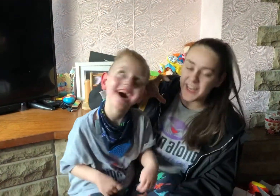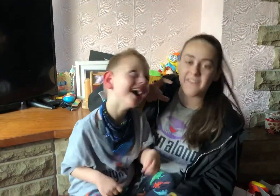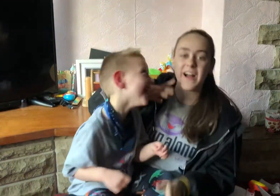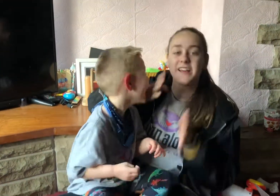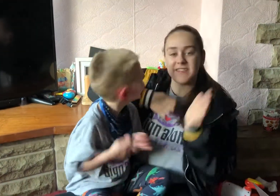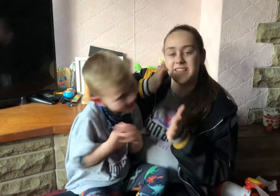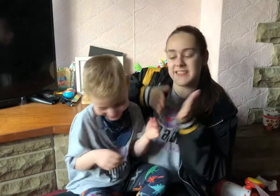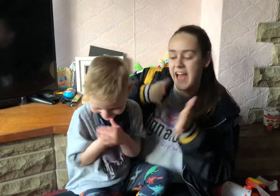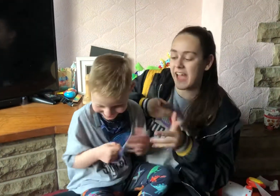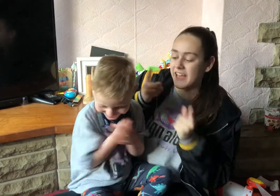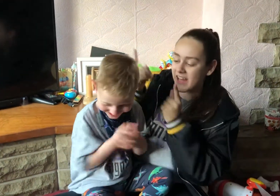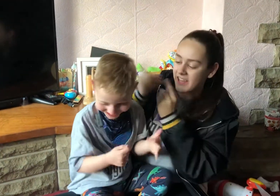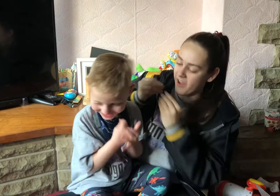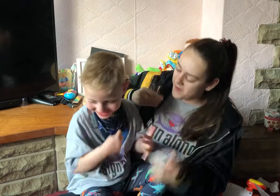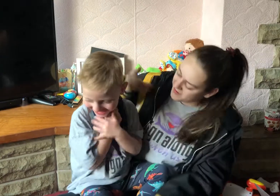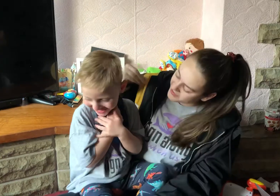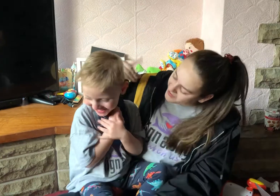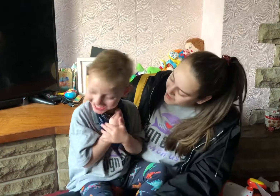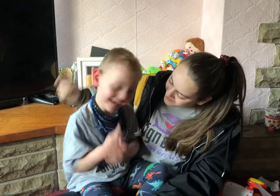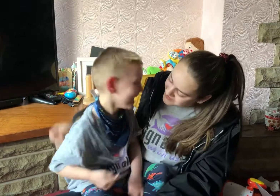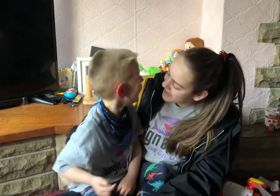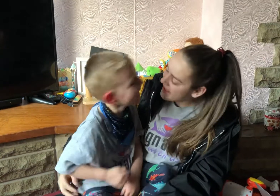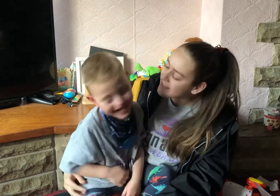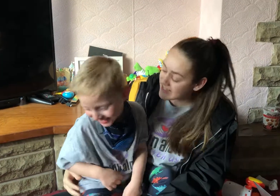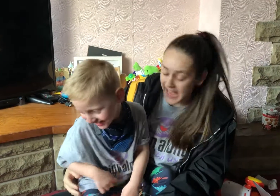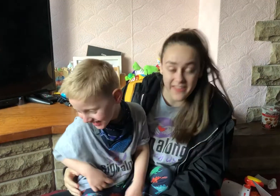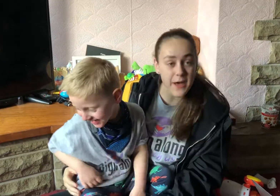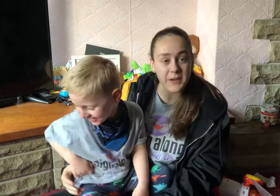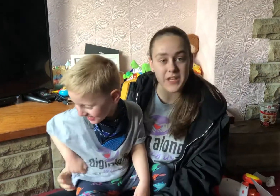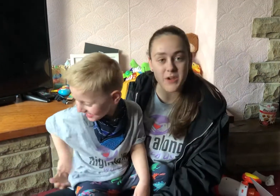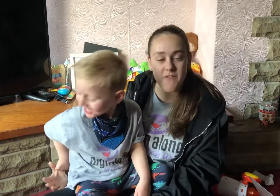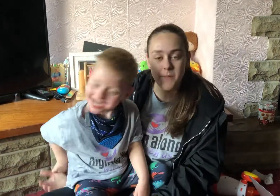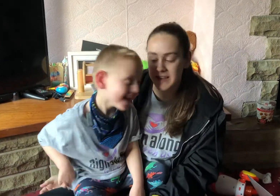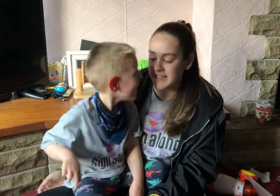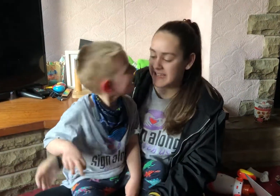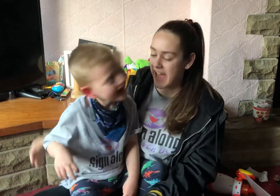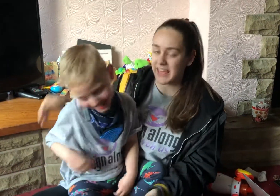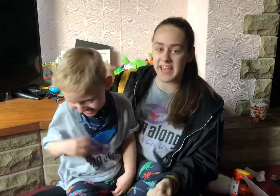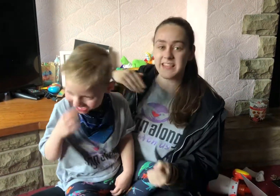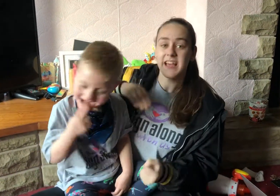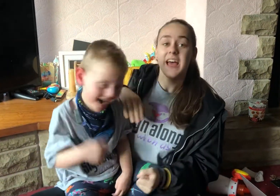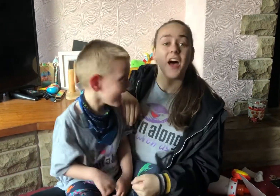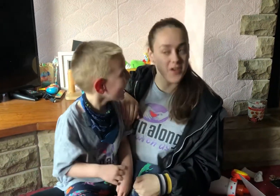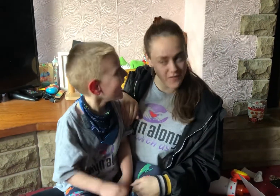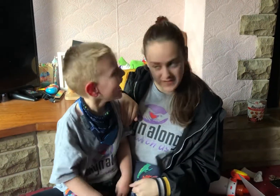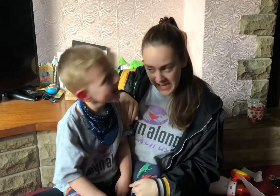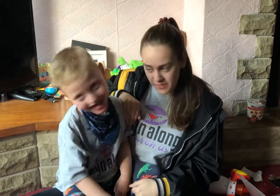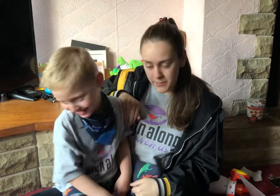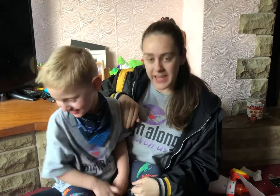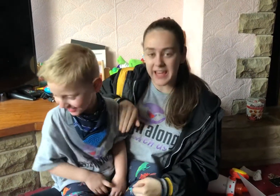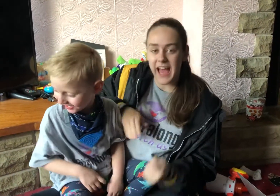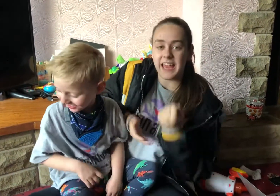Makaton, and welcome to Sign Along With Us. The sign that we're going to show everybody today is another day of the week, and